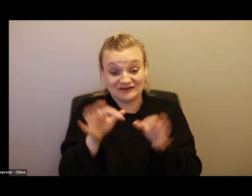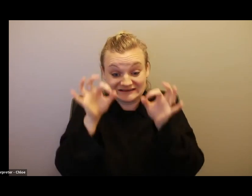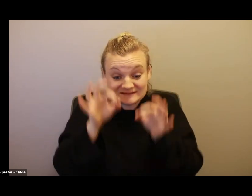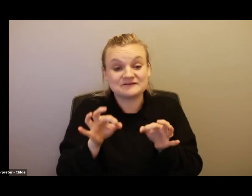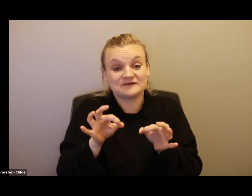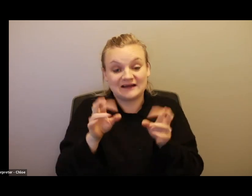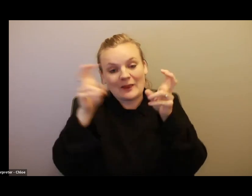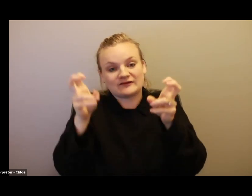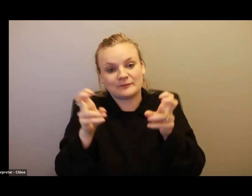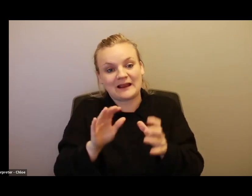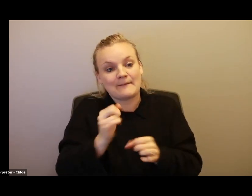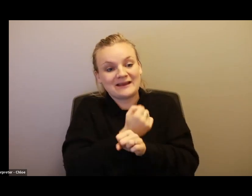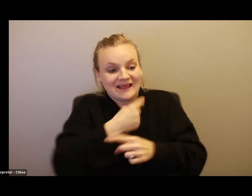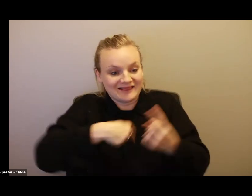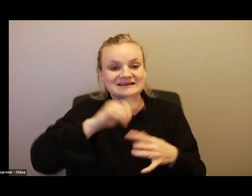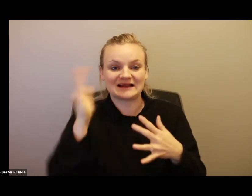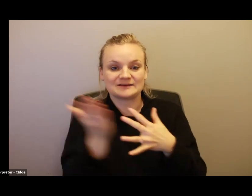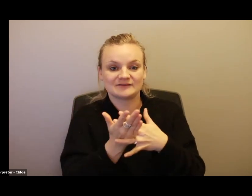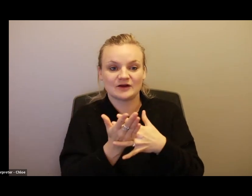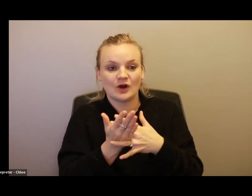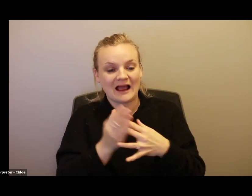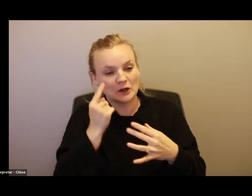this accessible and everybody's values and needs.